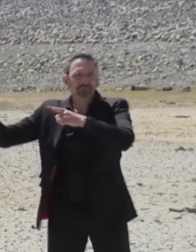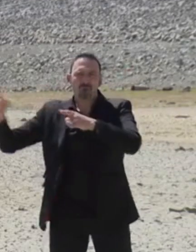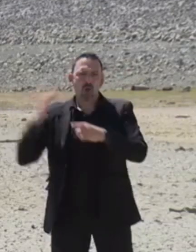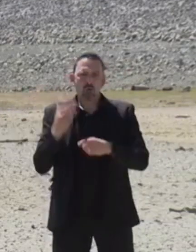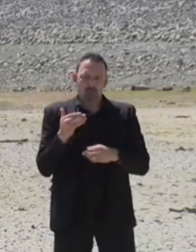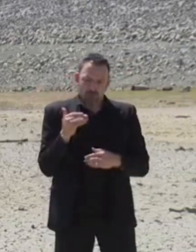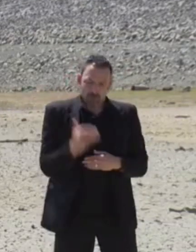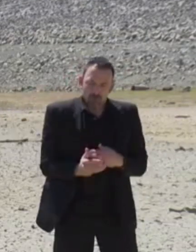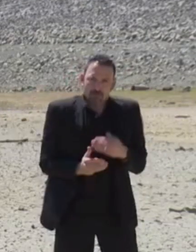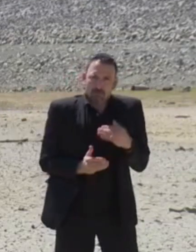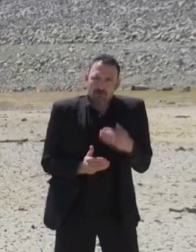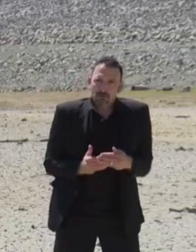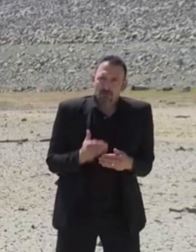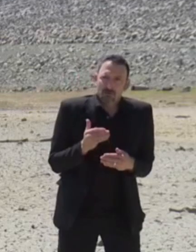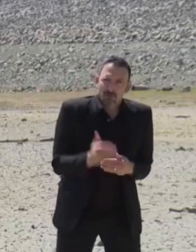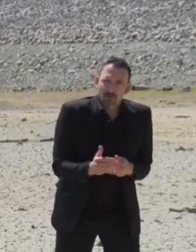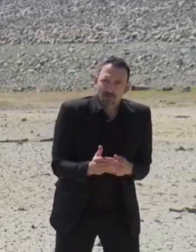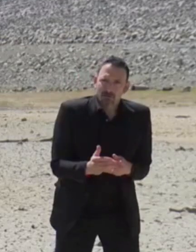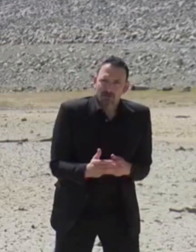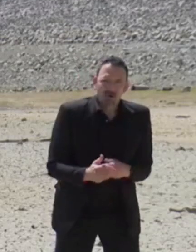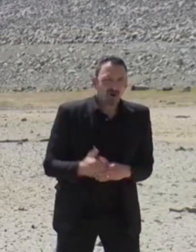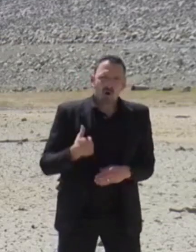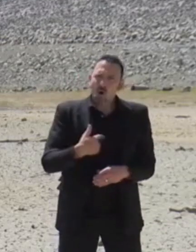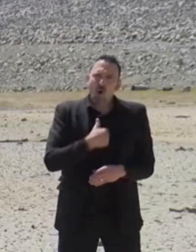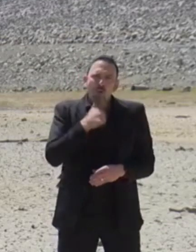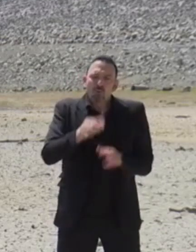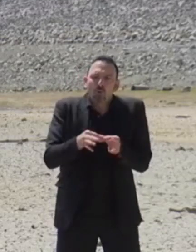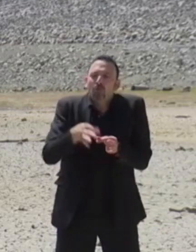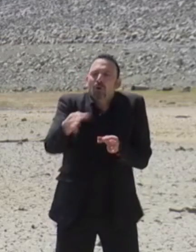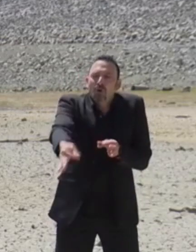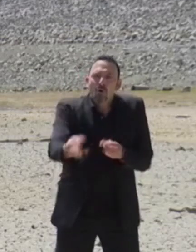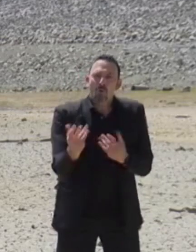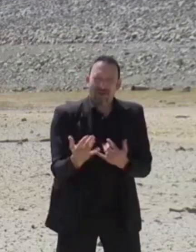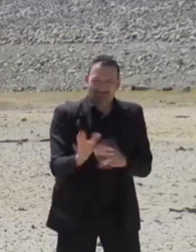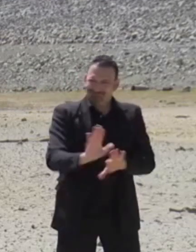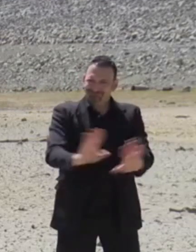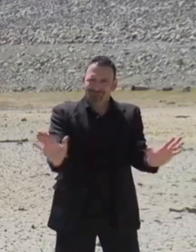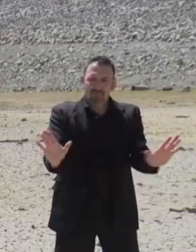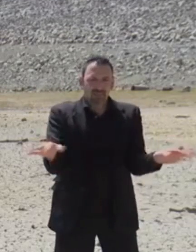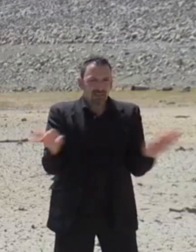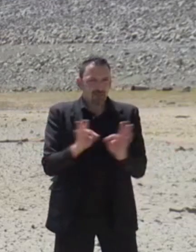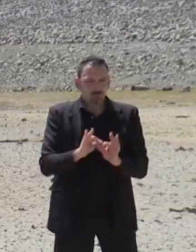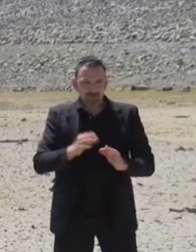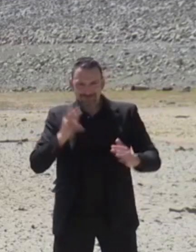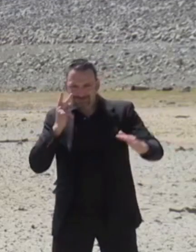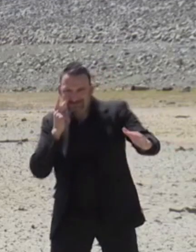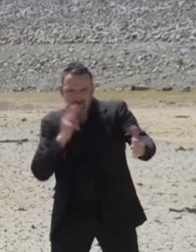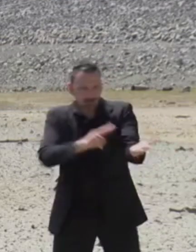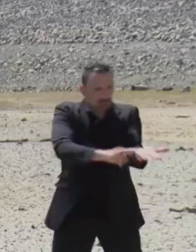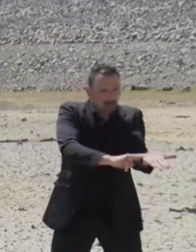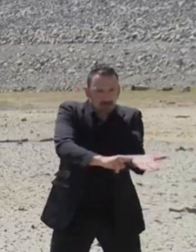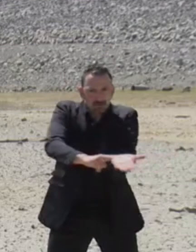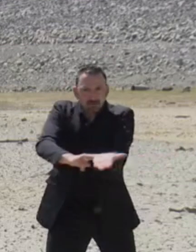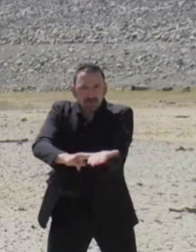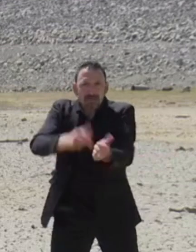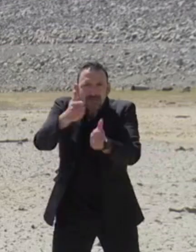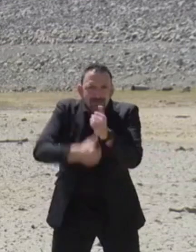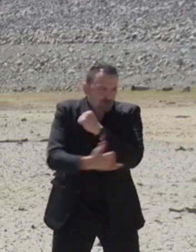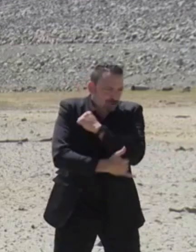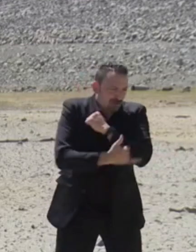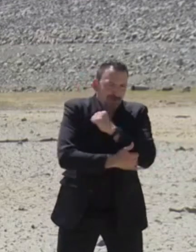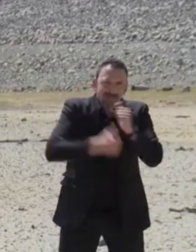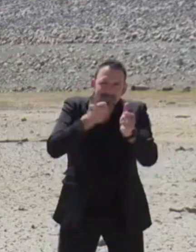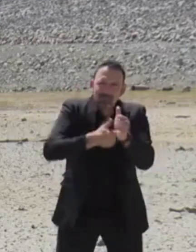We won't wait. We'll be strategic based upon conditions as they take place. As it relates to statewide order,